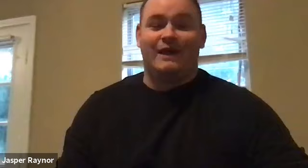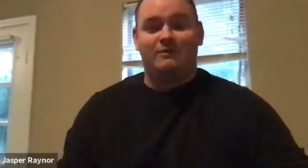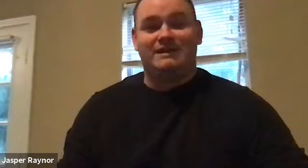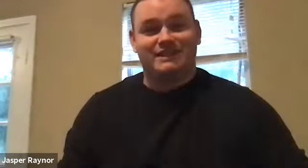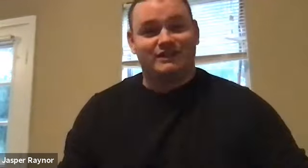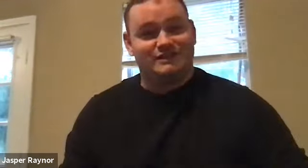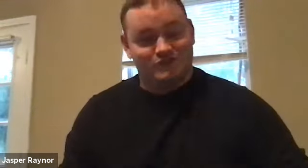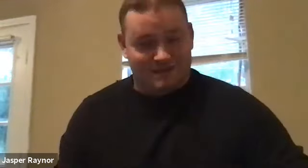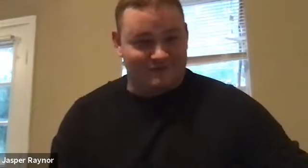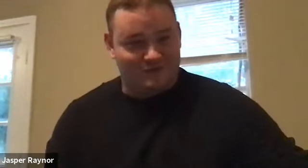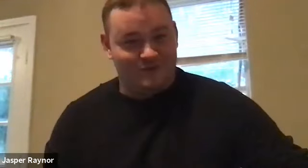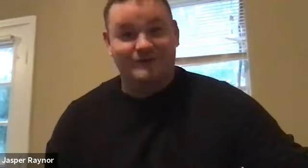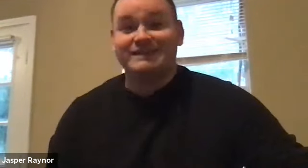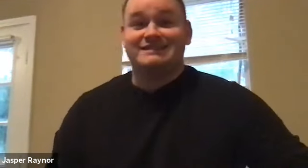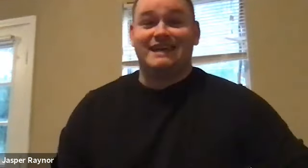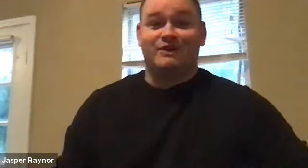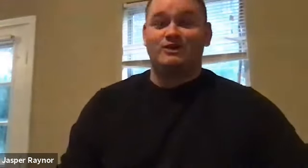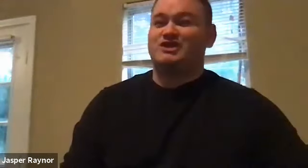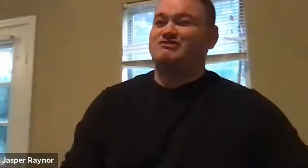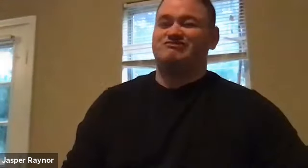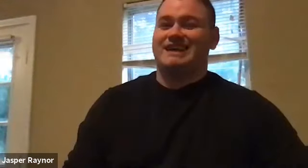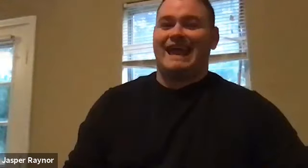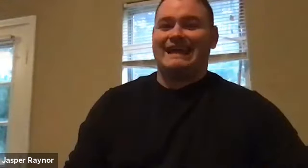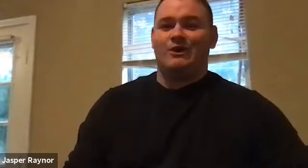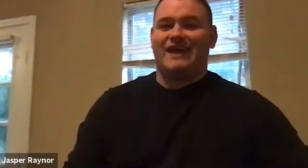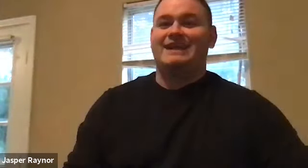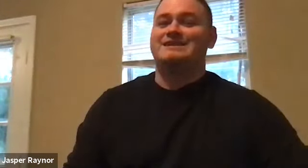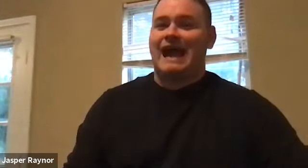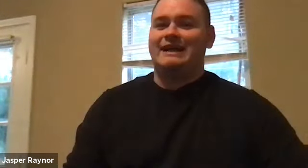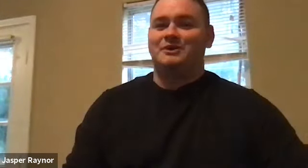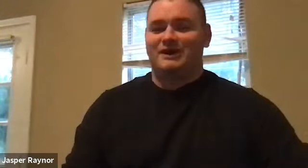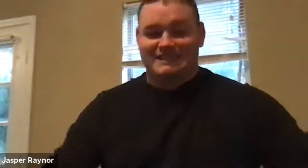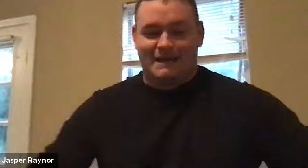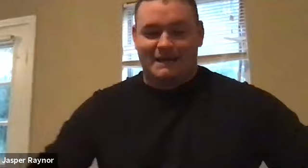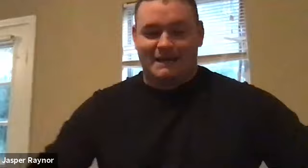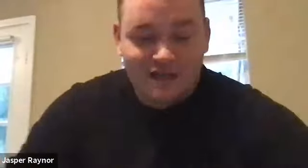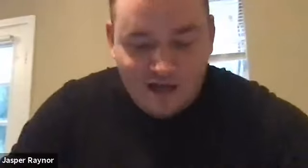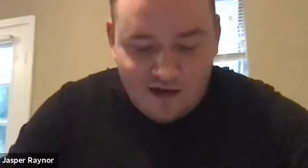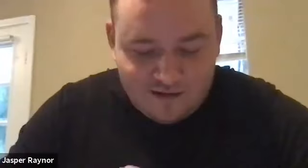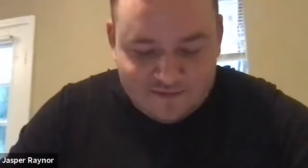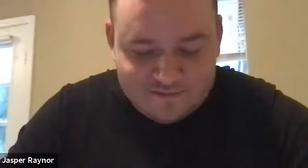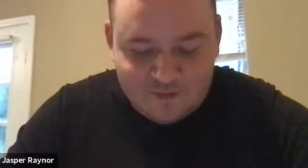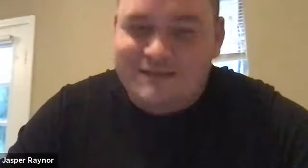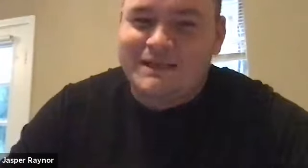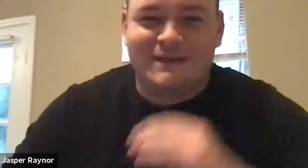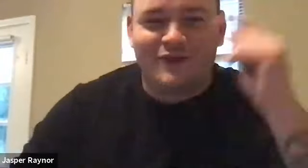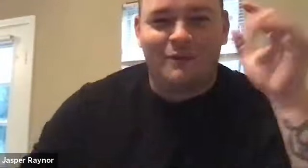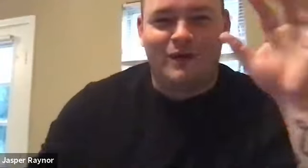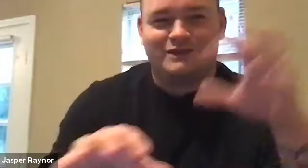would be considered disrespectful and rude. Deaf culture, ain't no thing. I do it all the time. Well, sometimes I forget